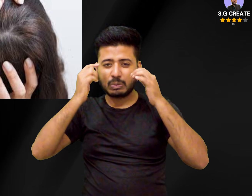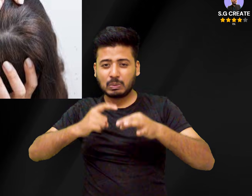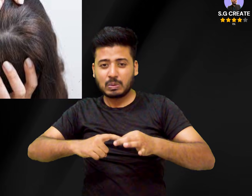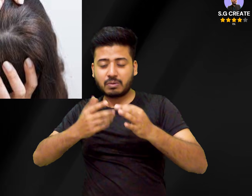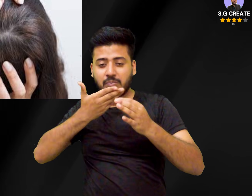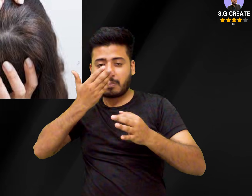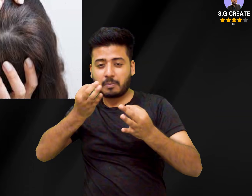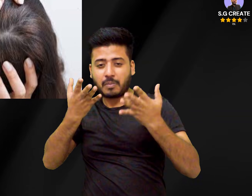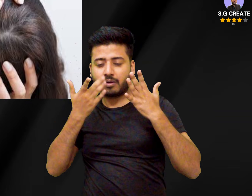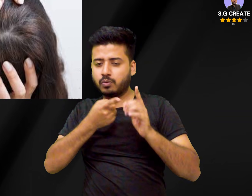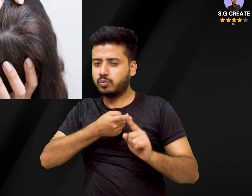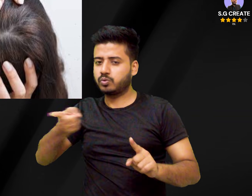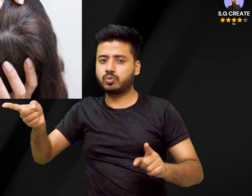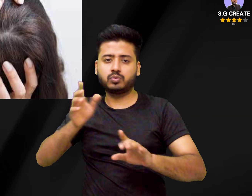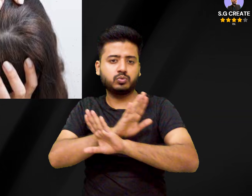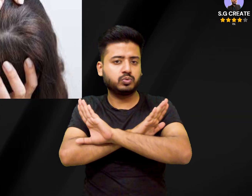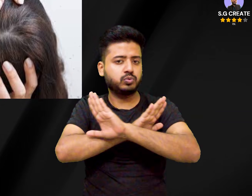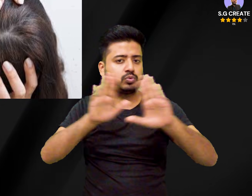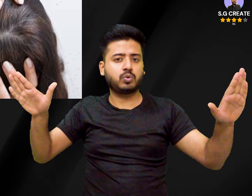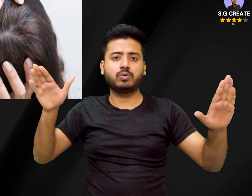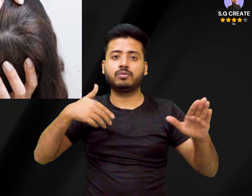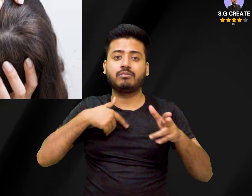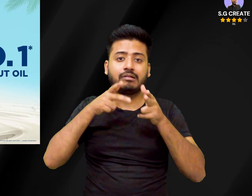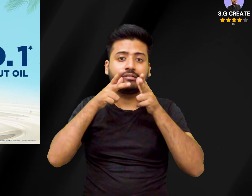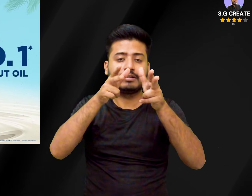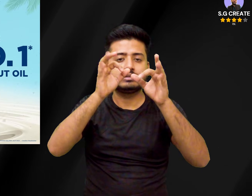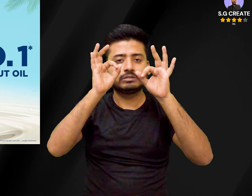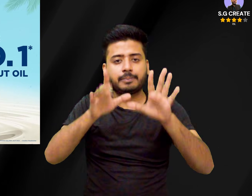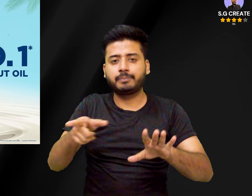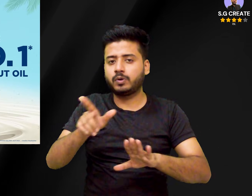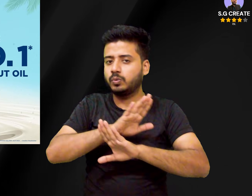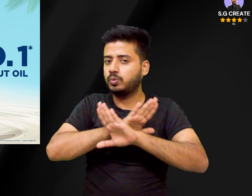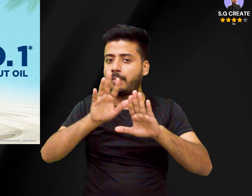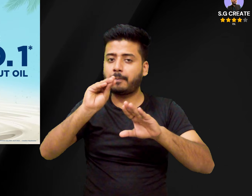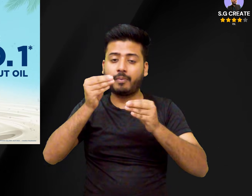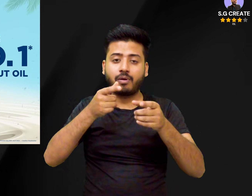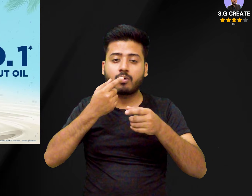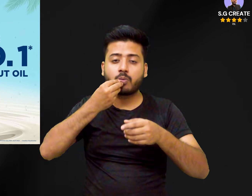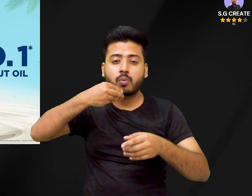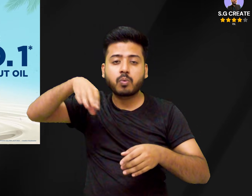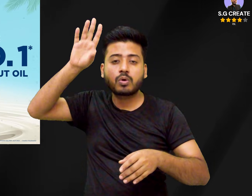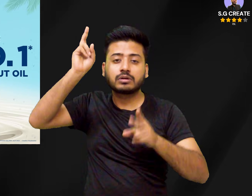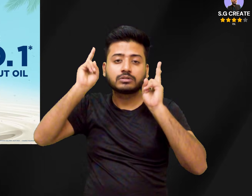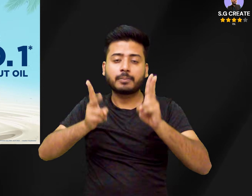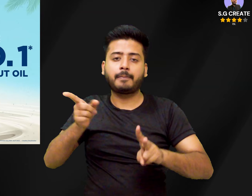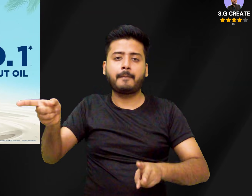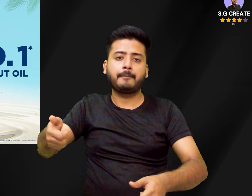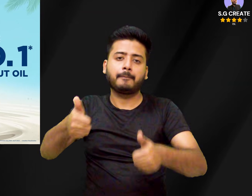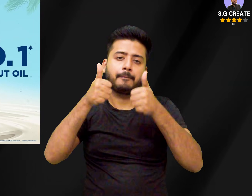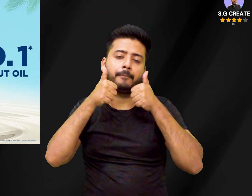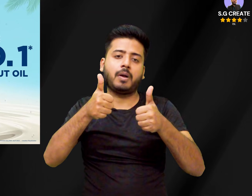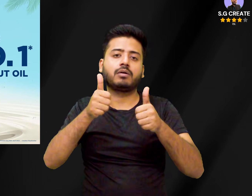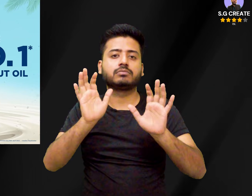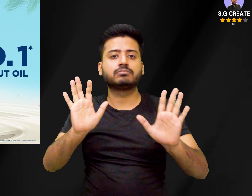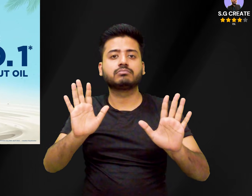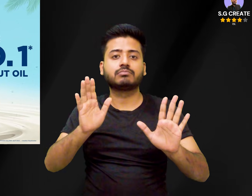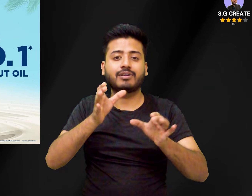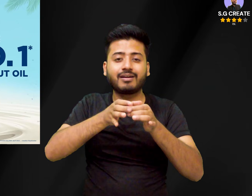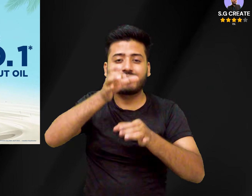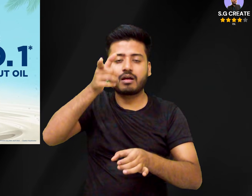temperature. For easy application and better absorption, gently warm it until it becomes liquid. Do this by placing the jar in a